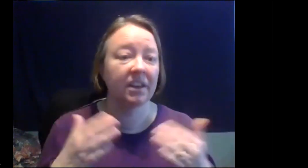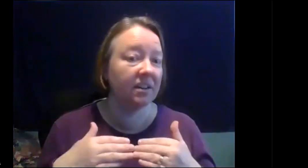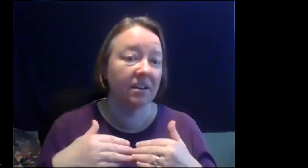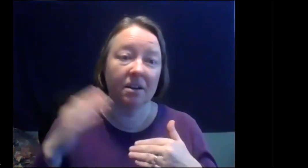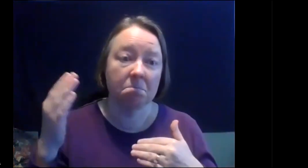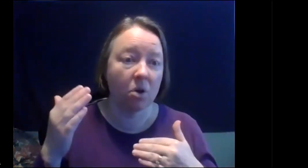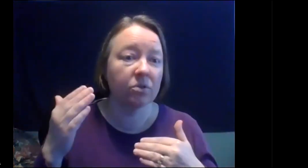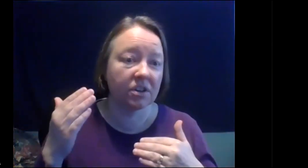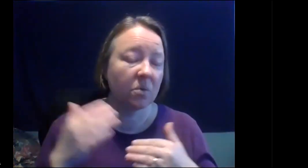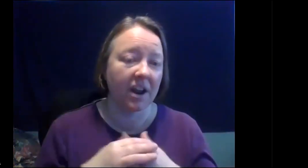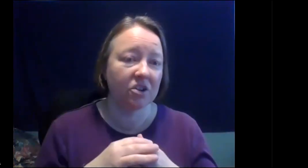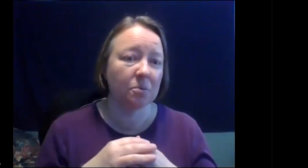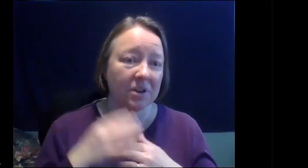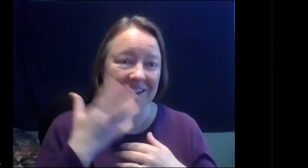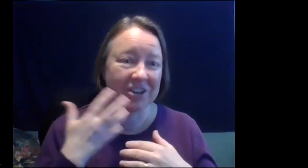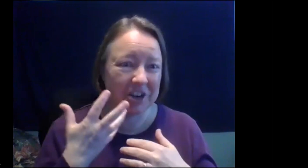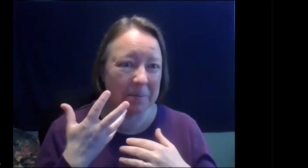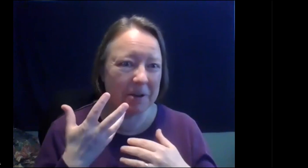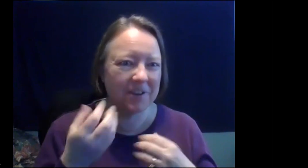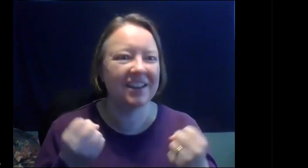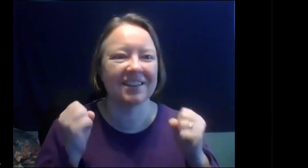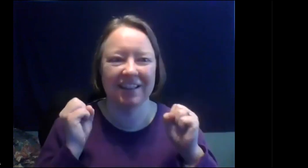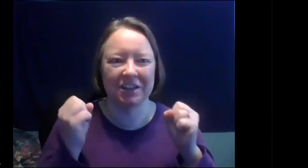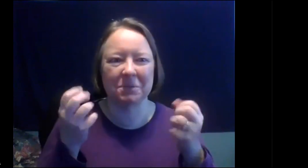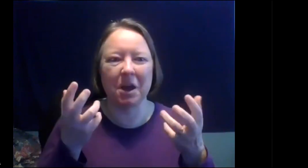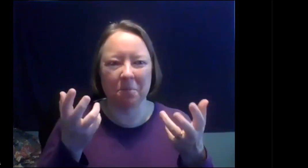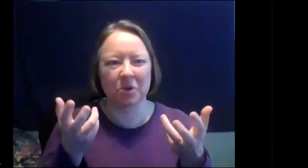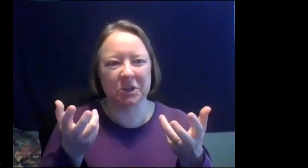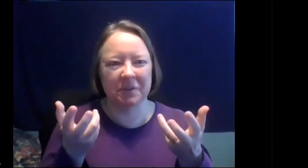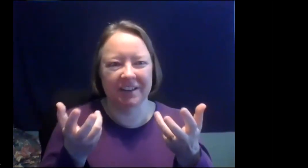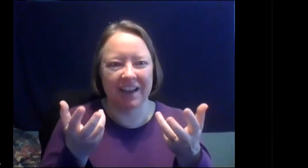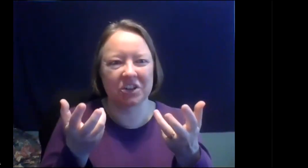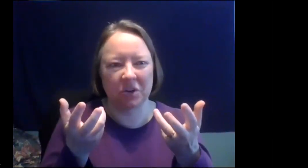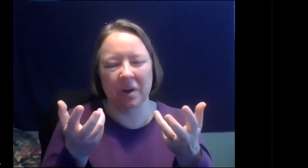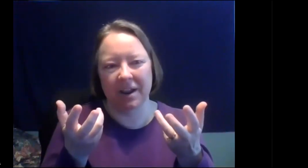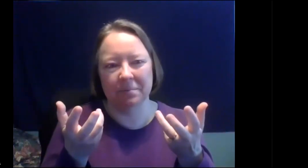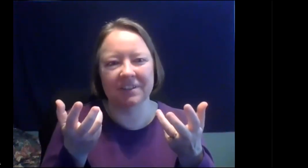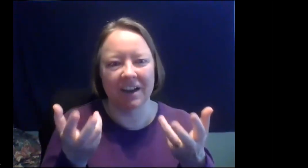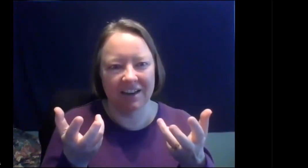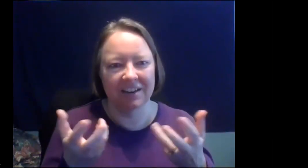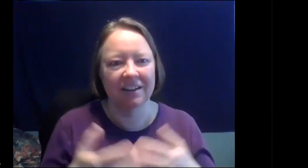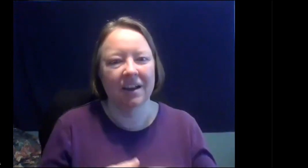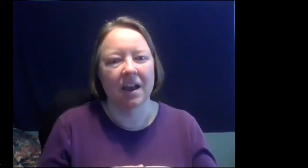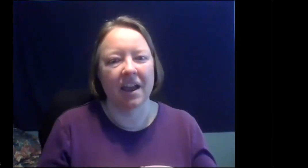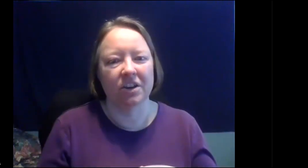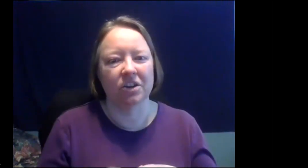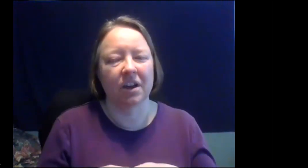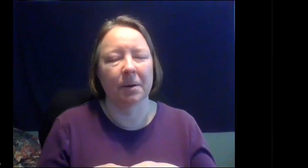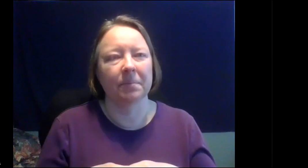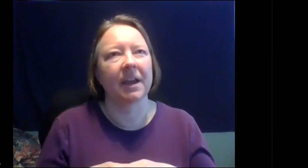Really, most of what I interpret is actually on my face, and then a small portion of it is actually what I am signing. And like